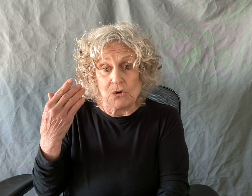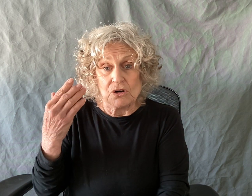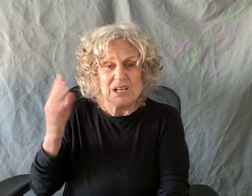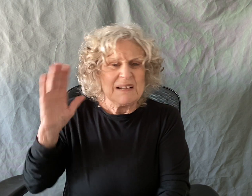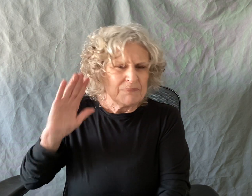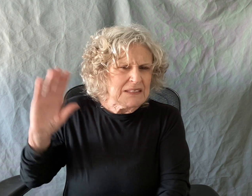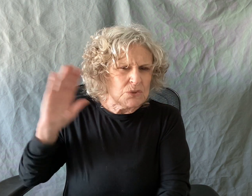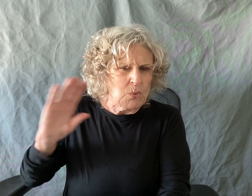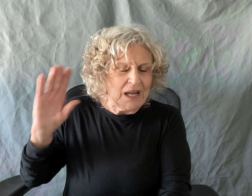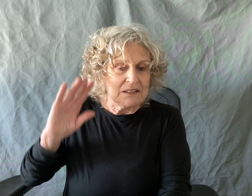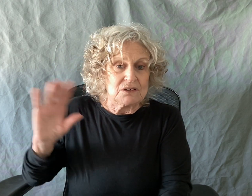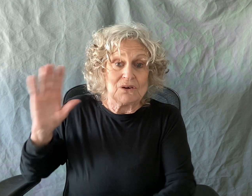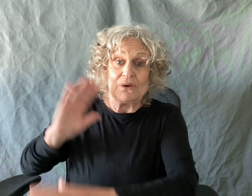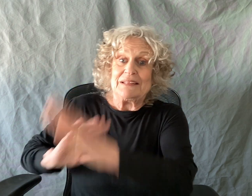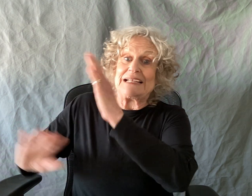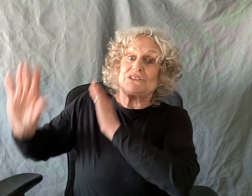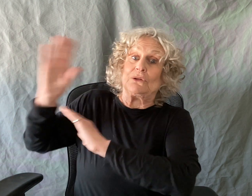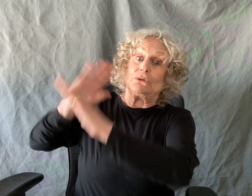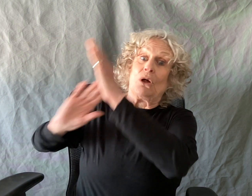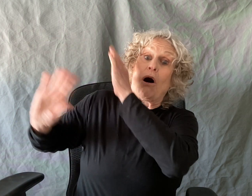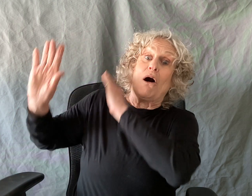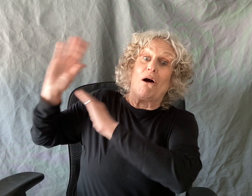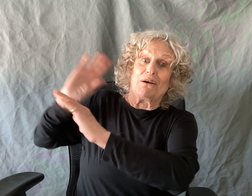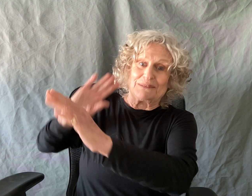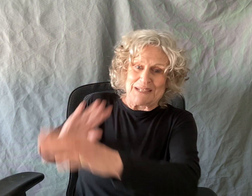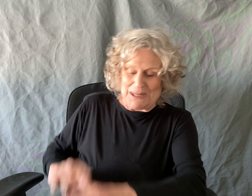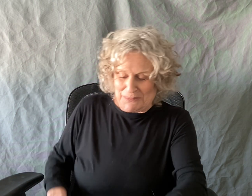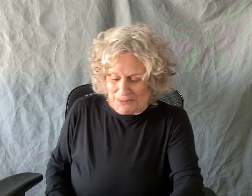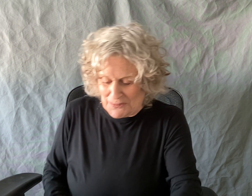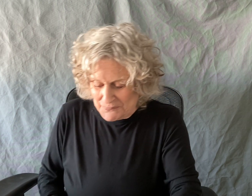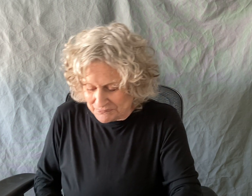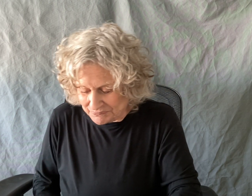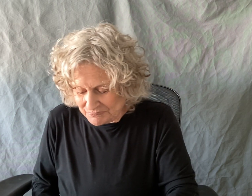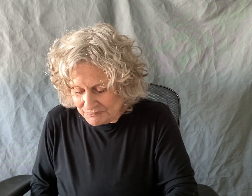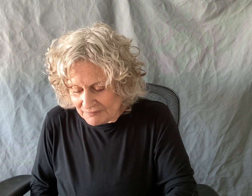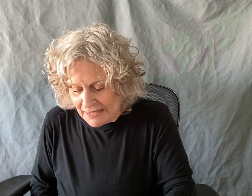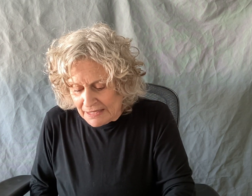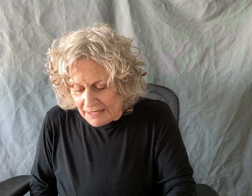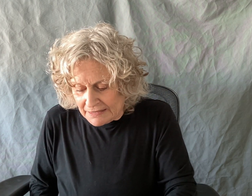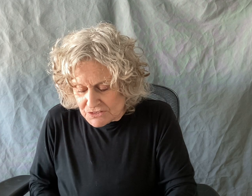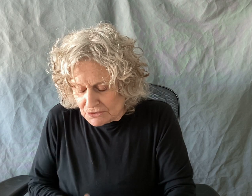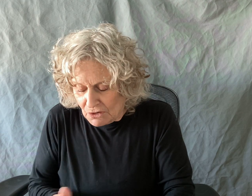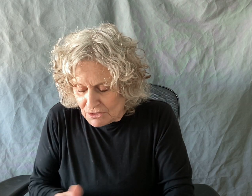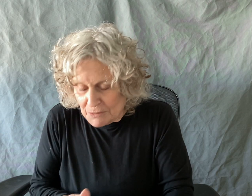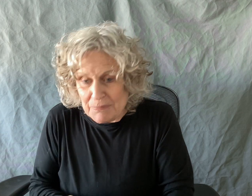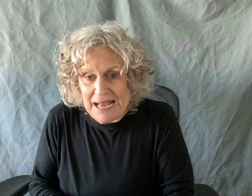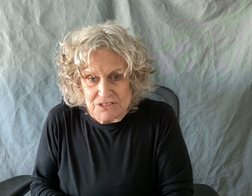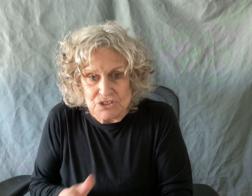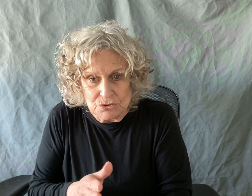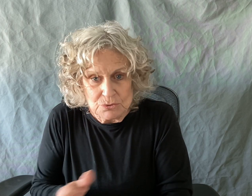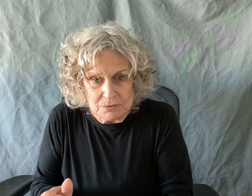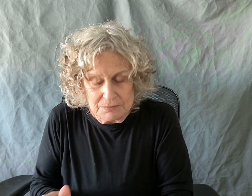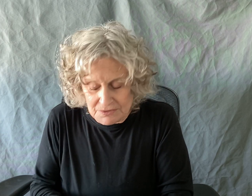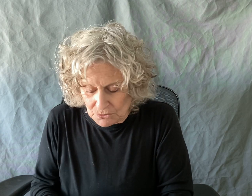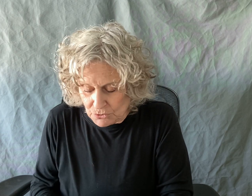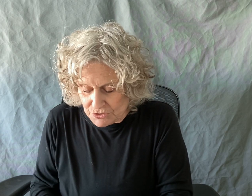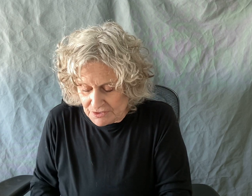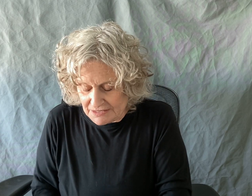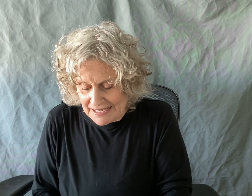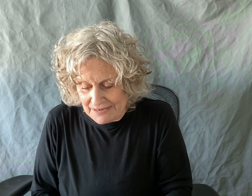before, that's a while ago, that's a long time ago. And so now I'll get back to the order that they have it